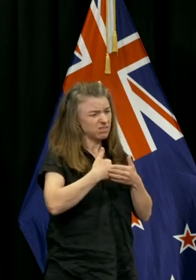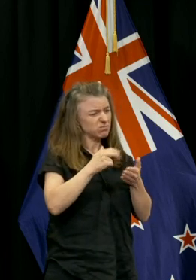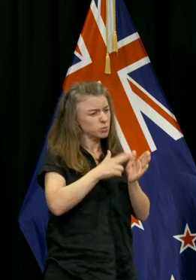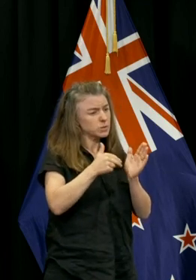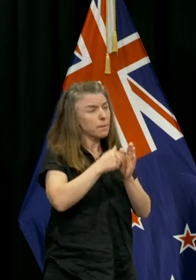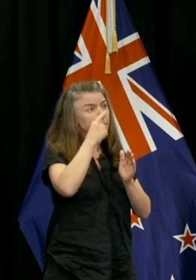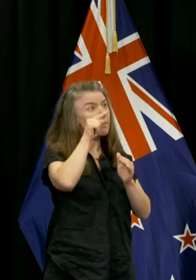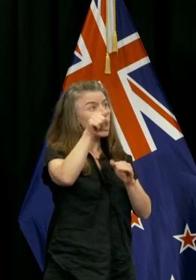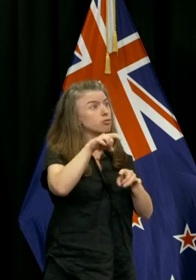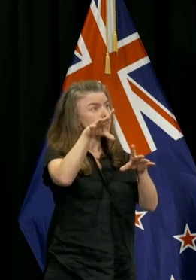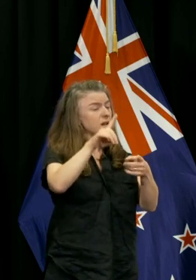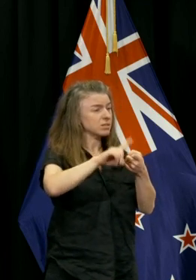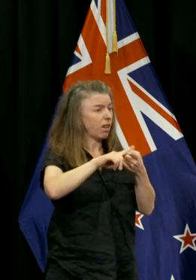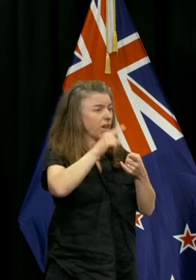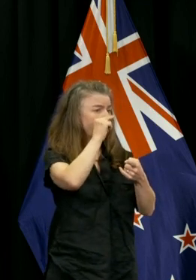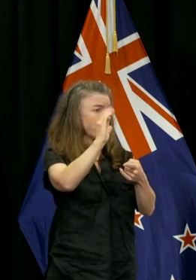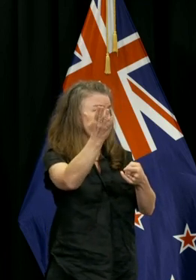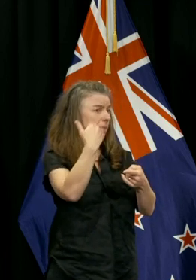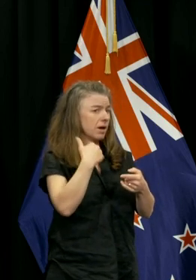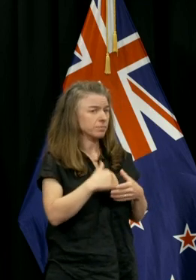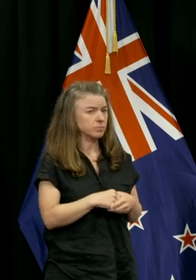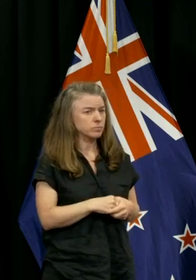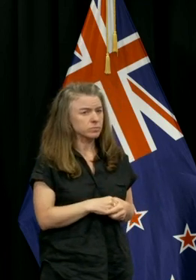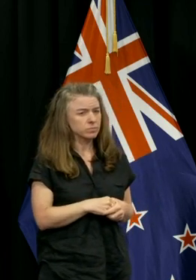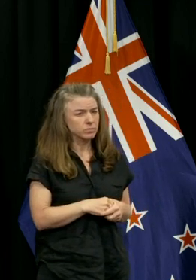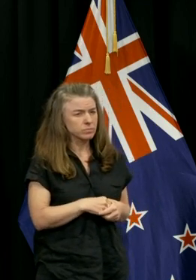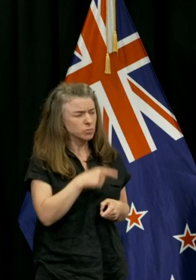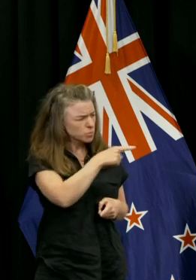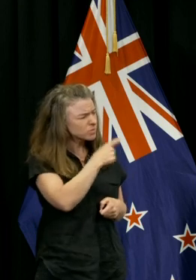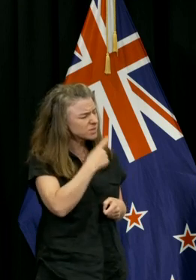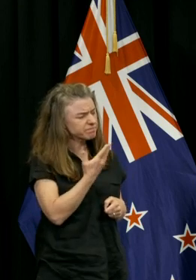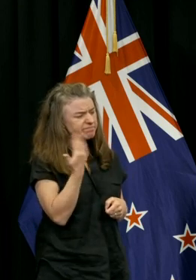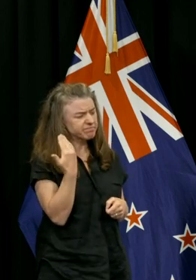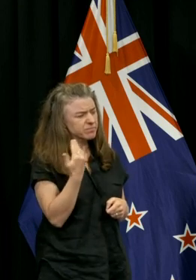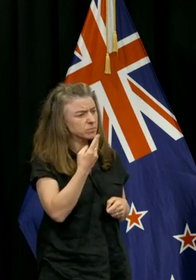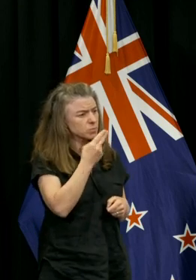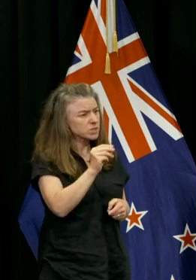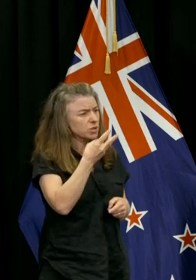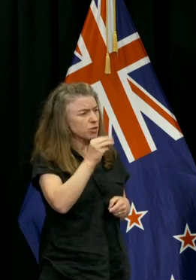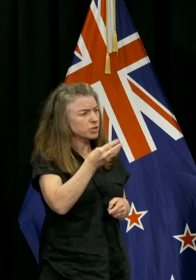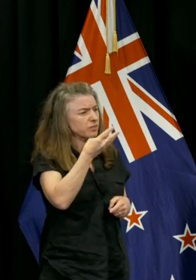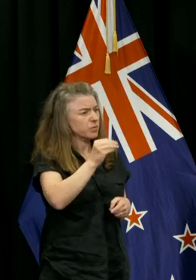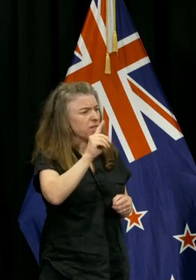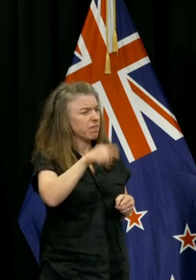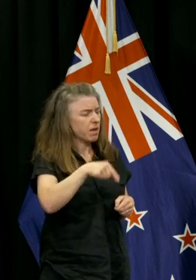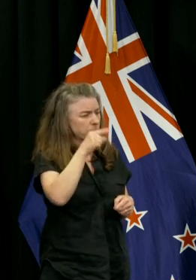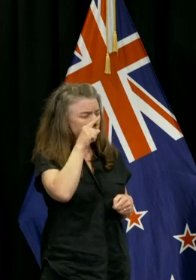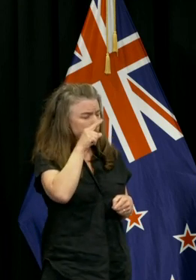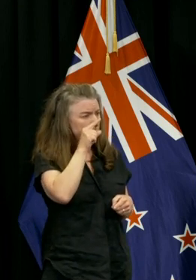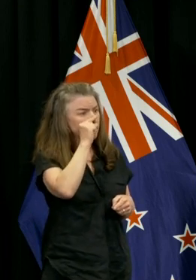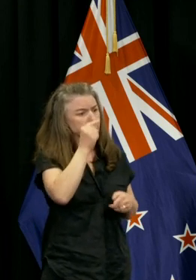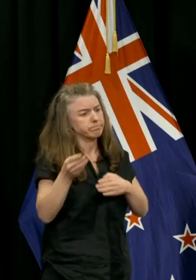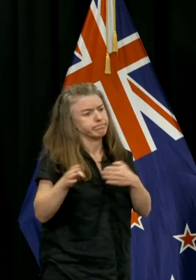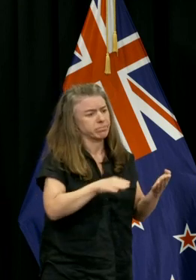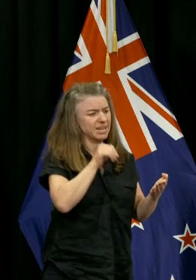exists. You said that the other day that tens of thousands of New Zealanders could die if you didn't take these drastic and kind of unprecedented